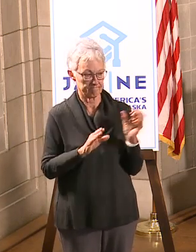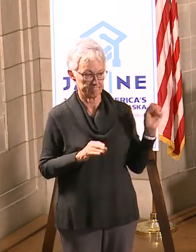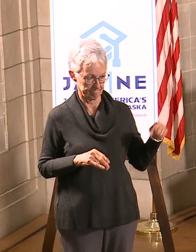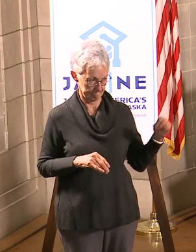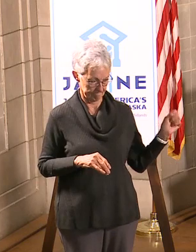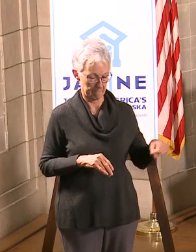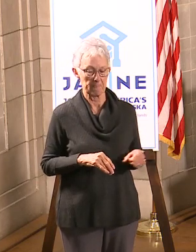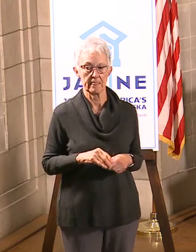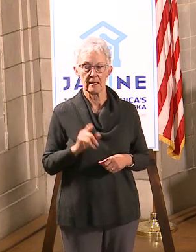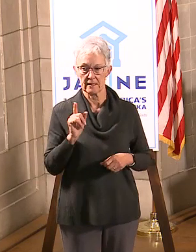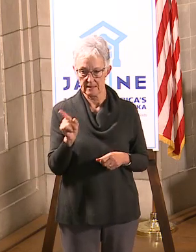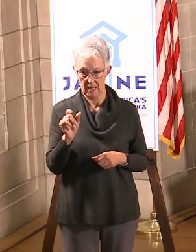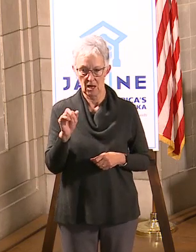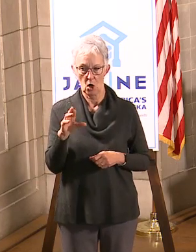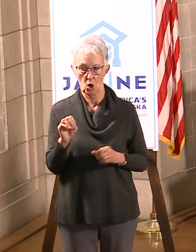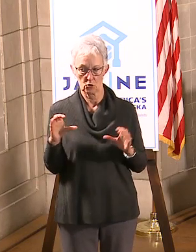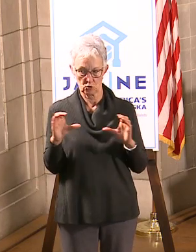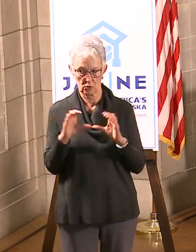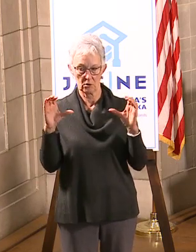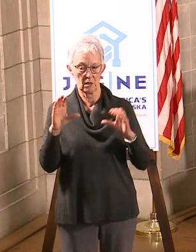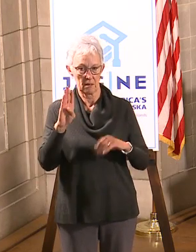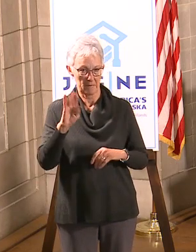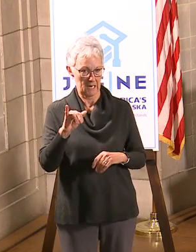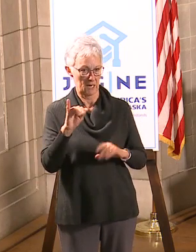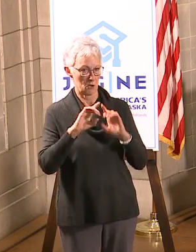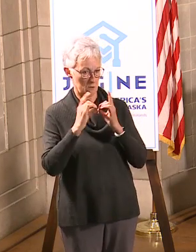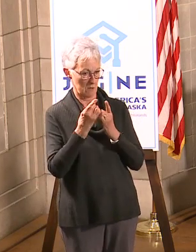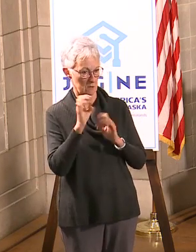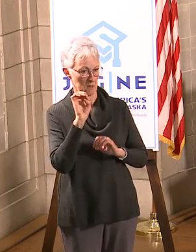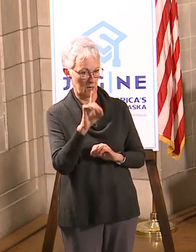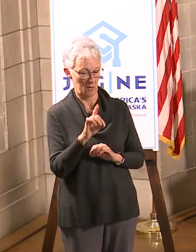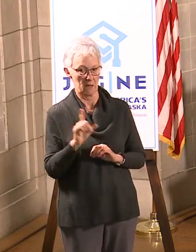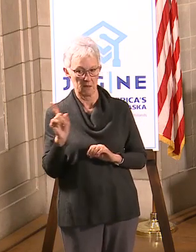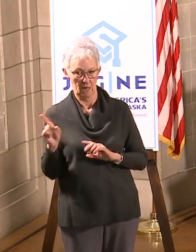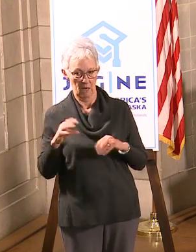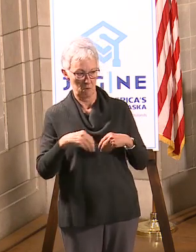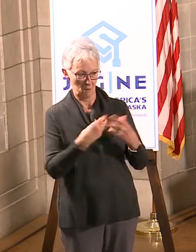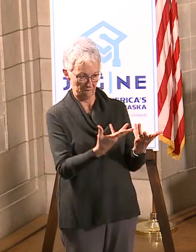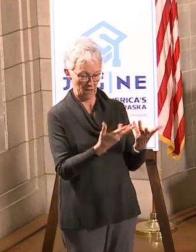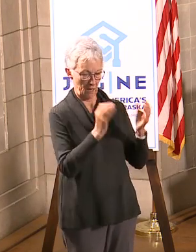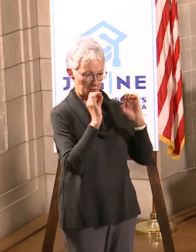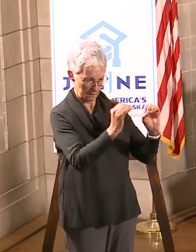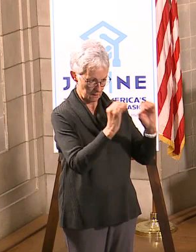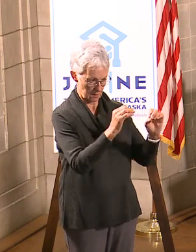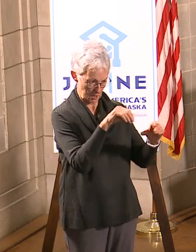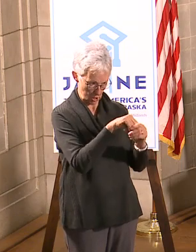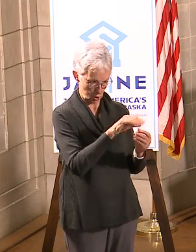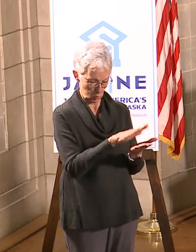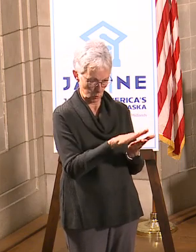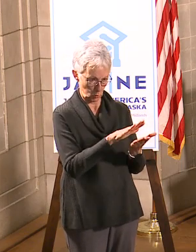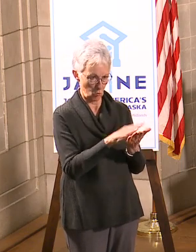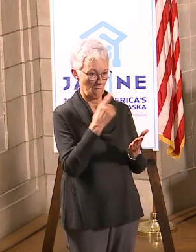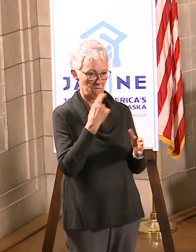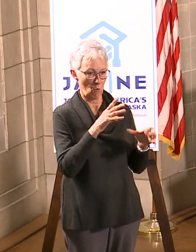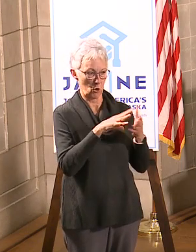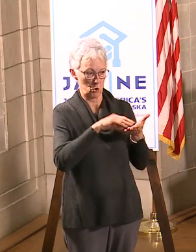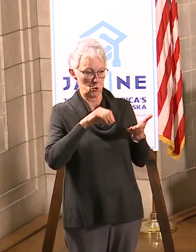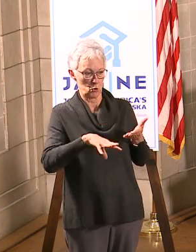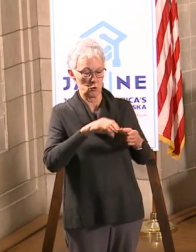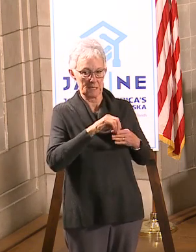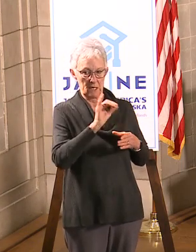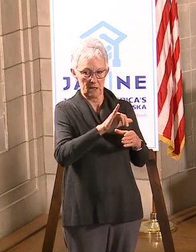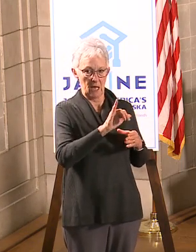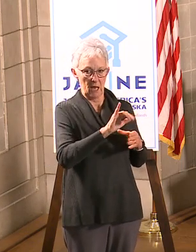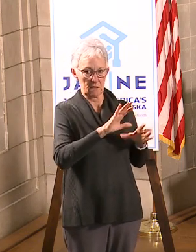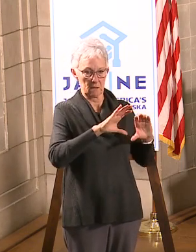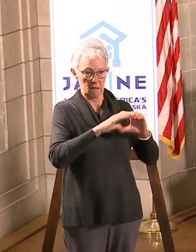schools. They're credentialed by the Department of Education, and they're providing instruction in the school to the students that are in their class. The